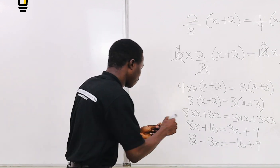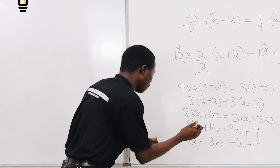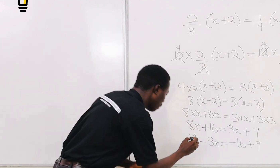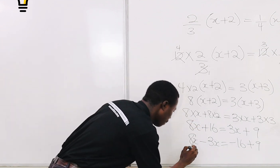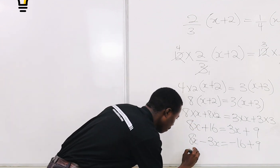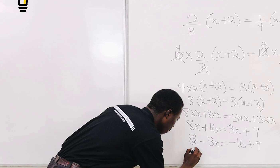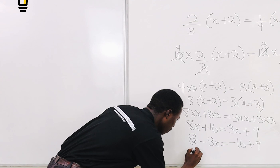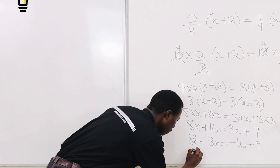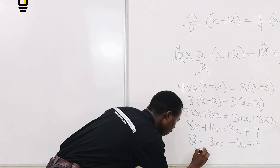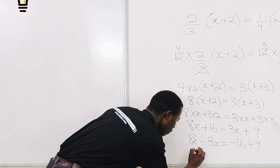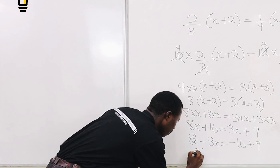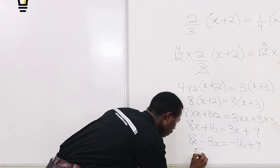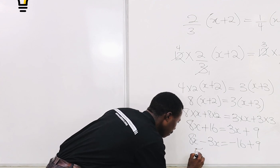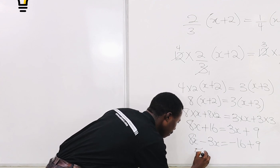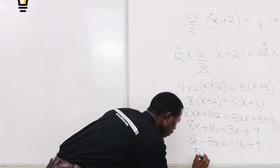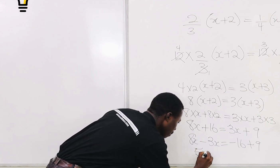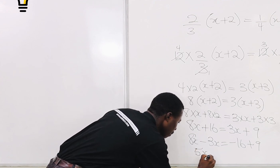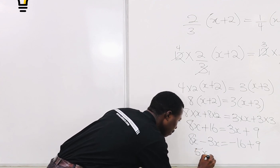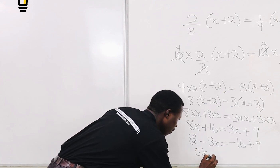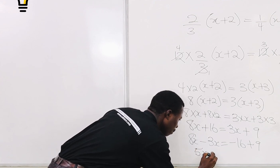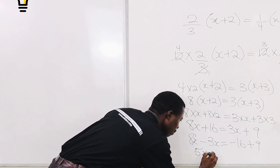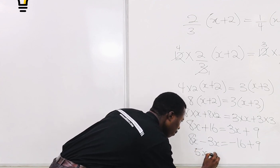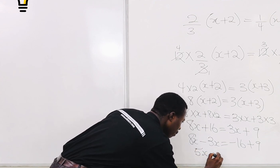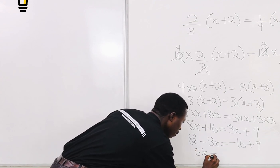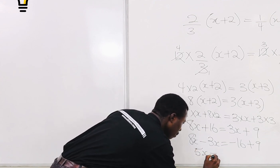5x. So let's write that.